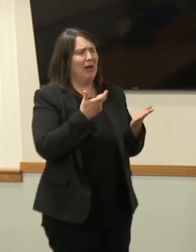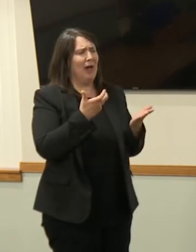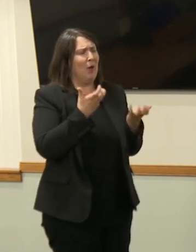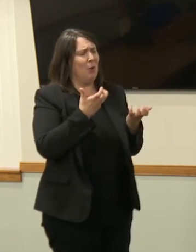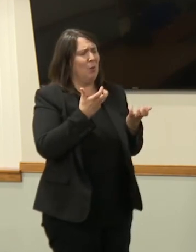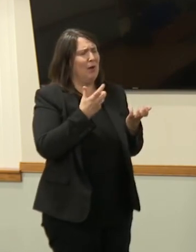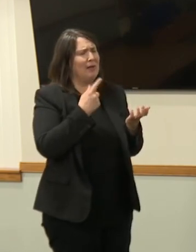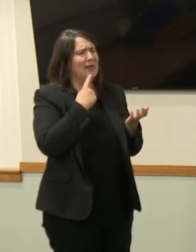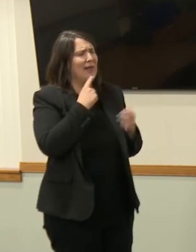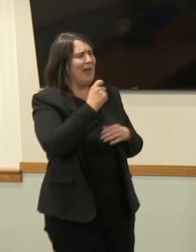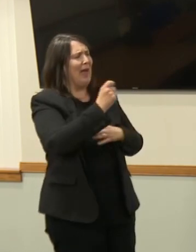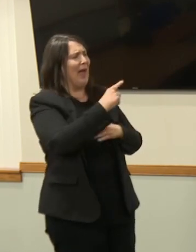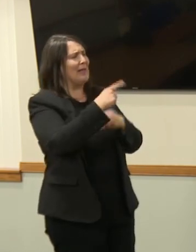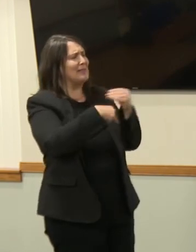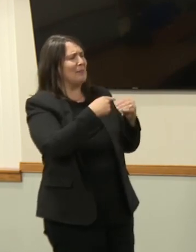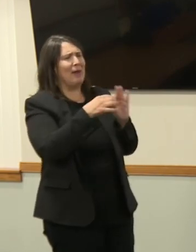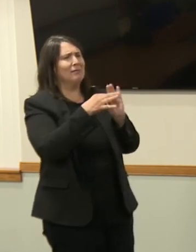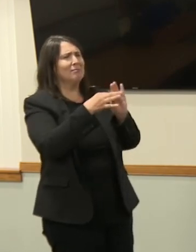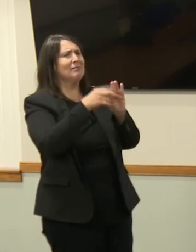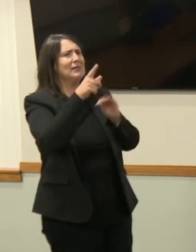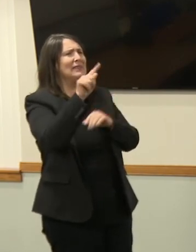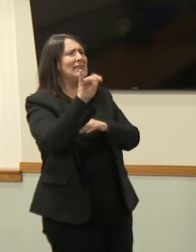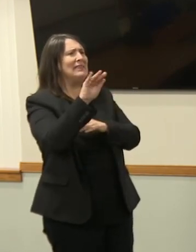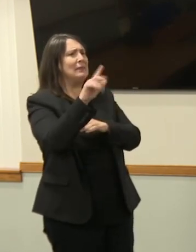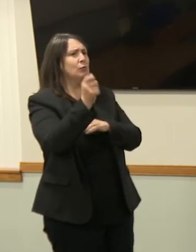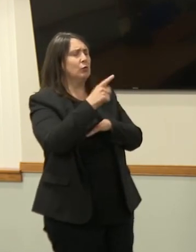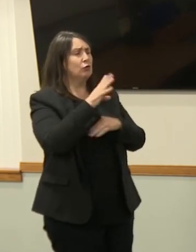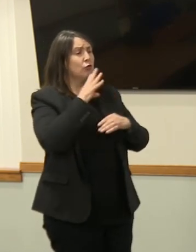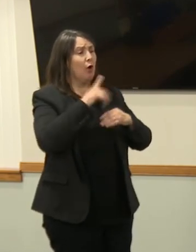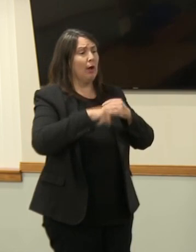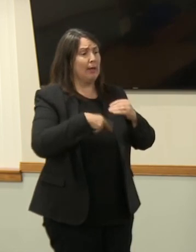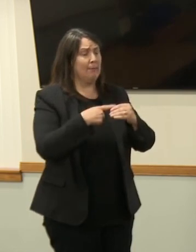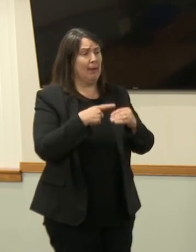He was asking about the level of